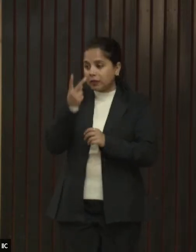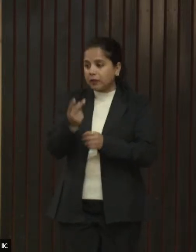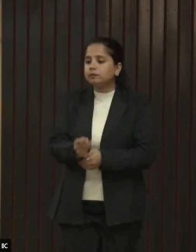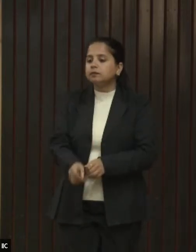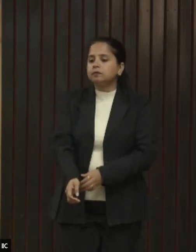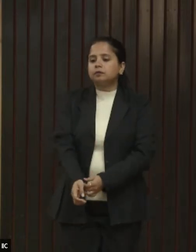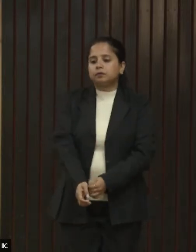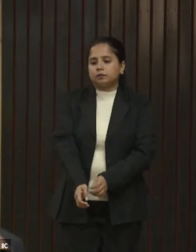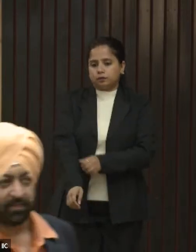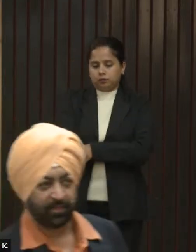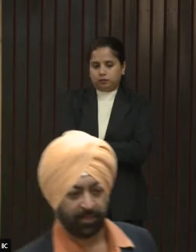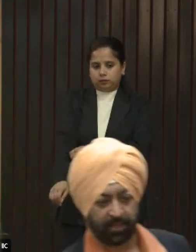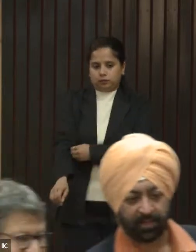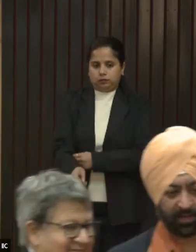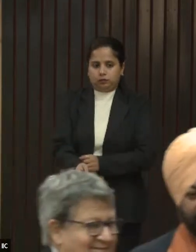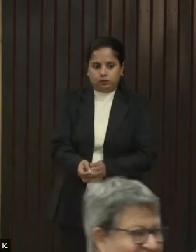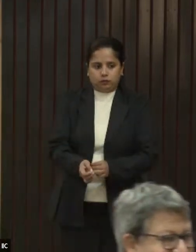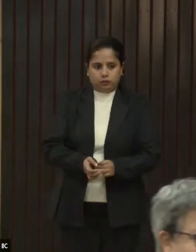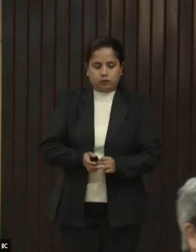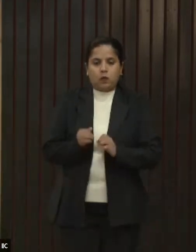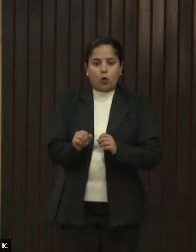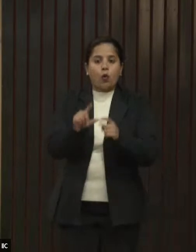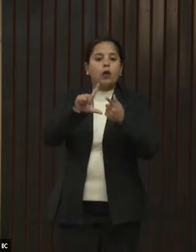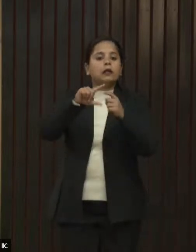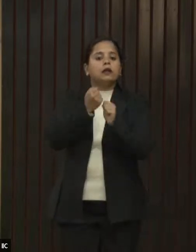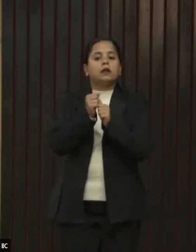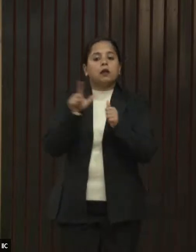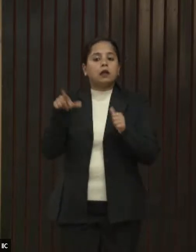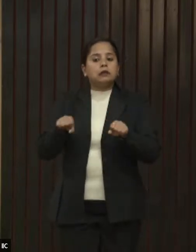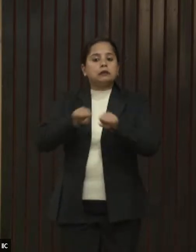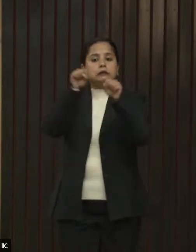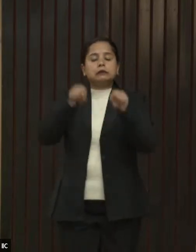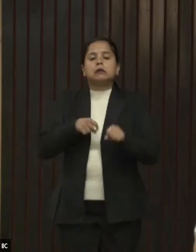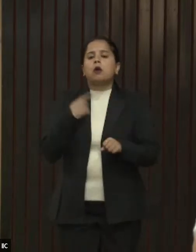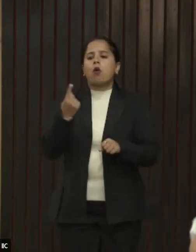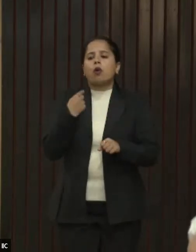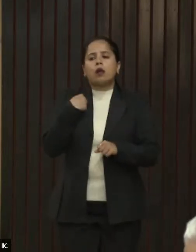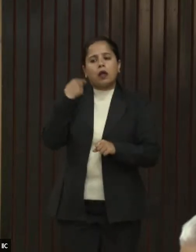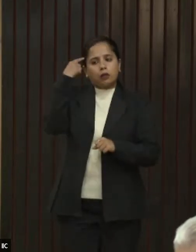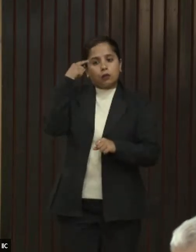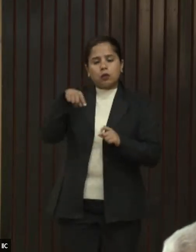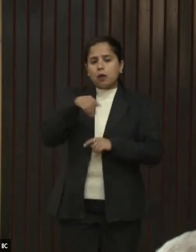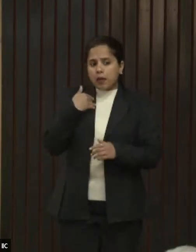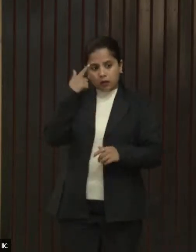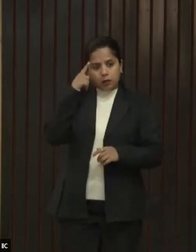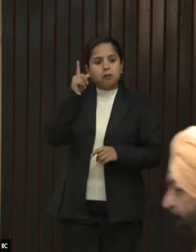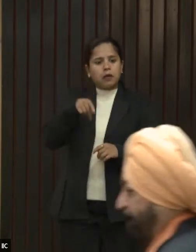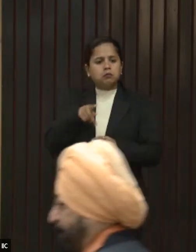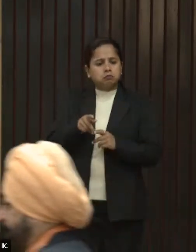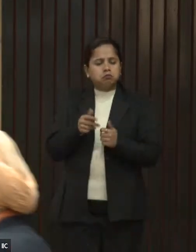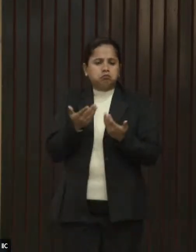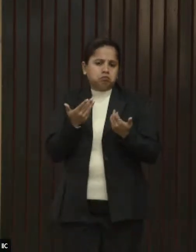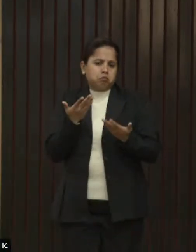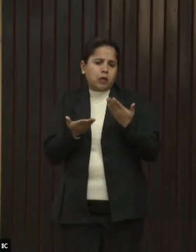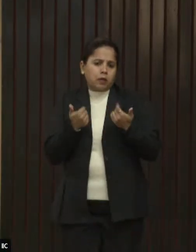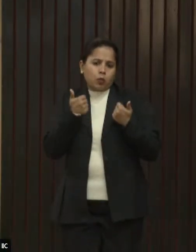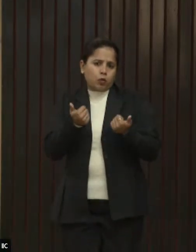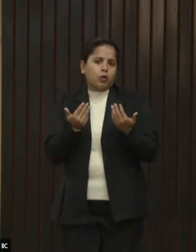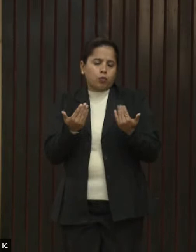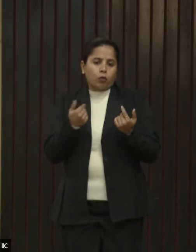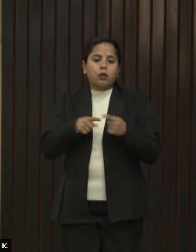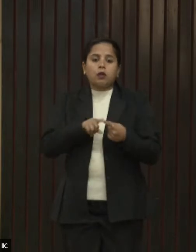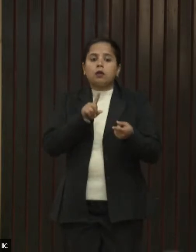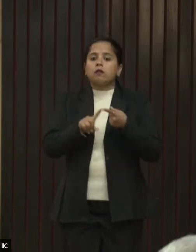colonial origins of our laws and legal systems. We thought this would also be appropriate because one of the